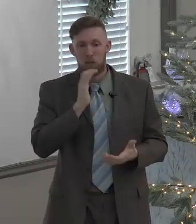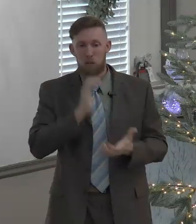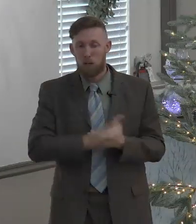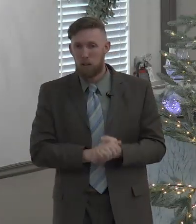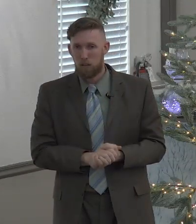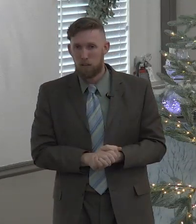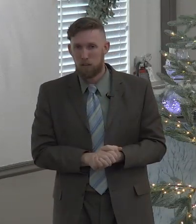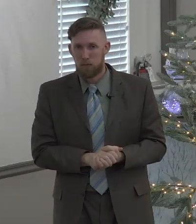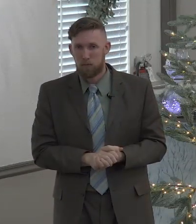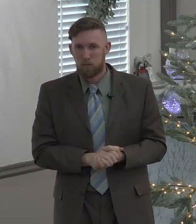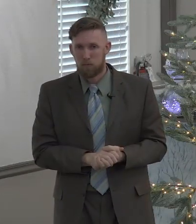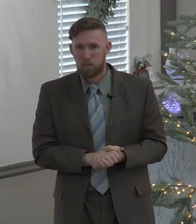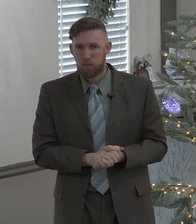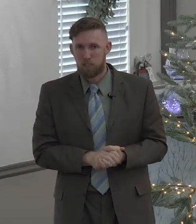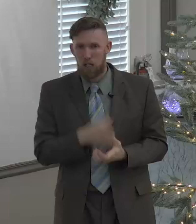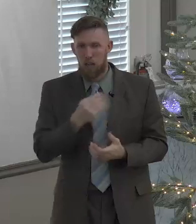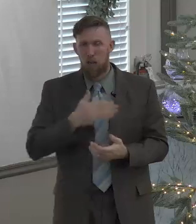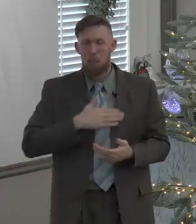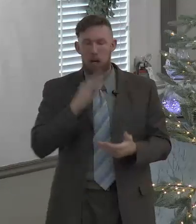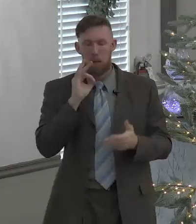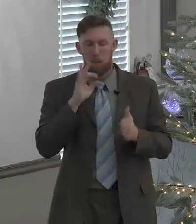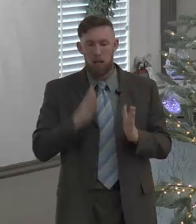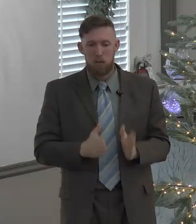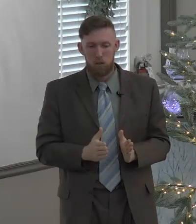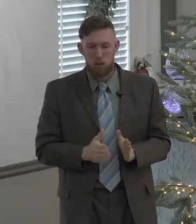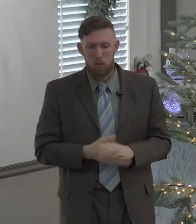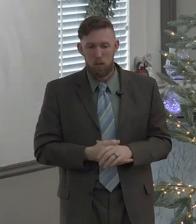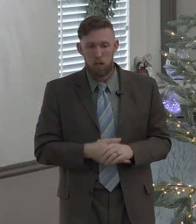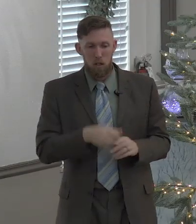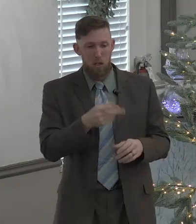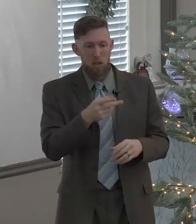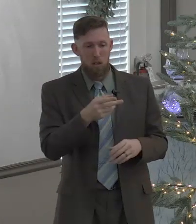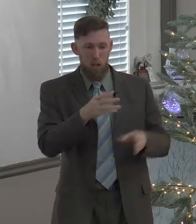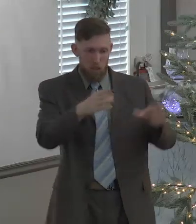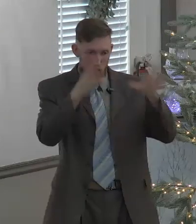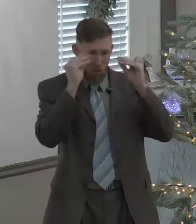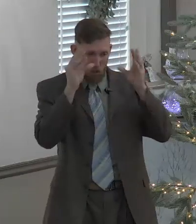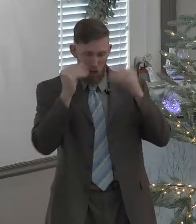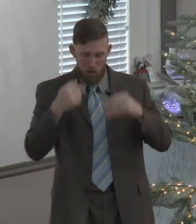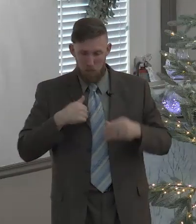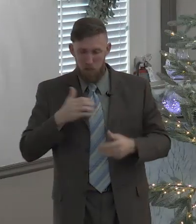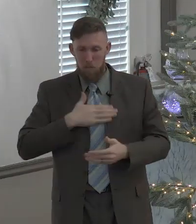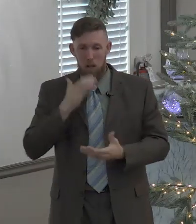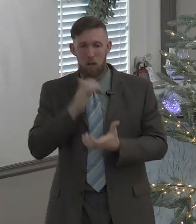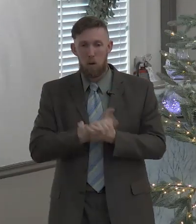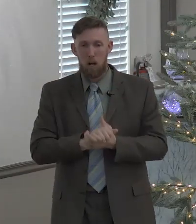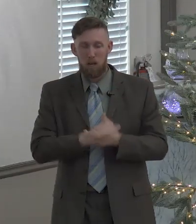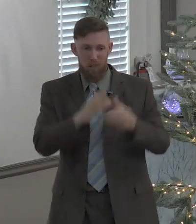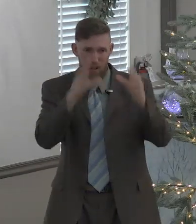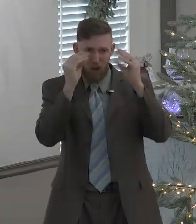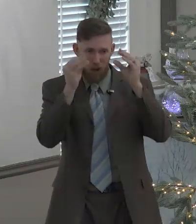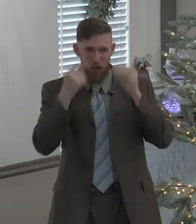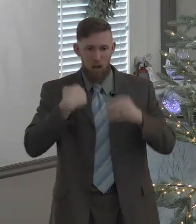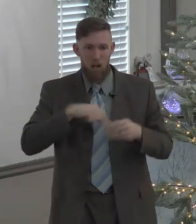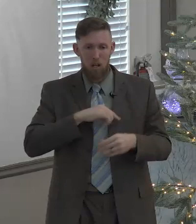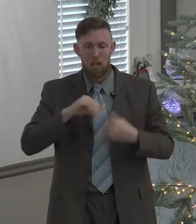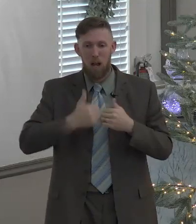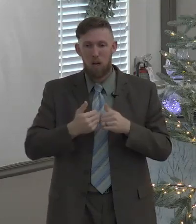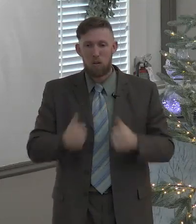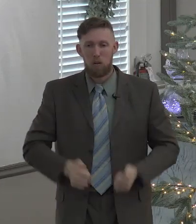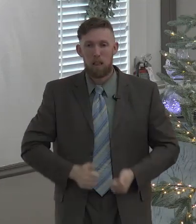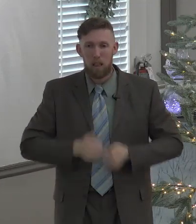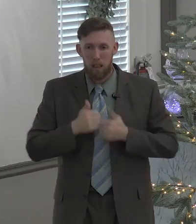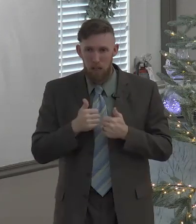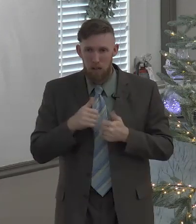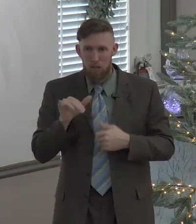And teaching, and both he and his wife Cheryl and Mrs. Dion, with Betty as well, teaching